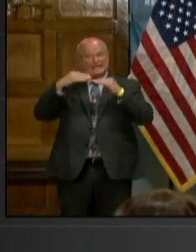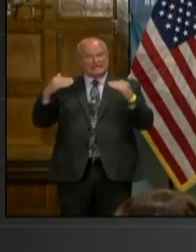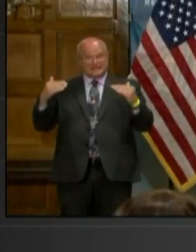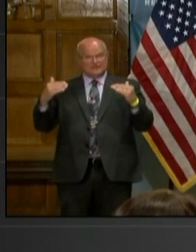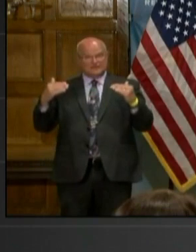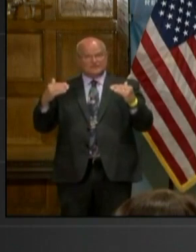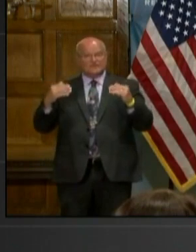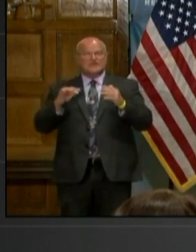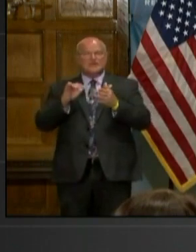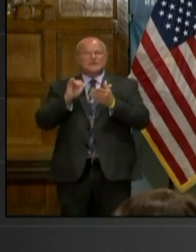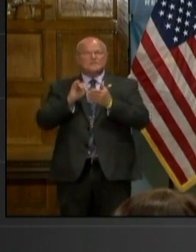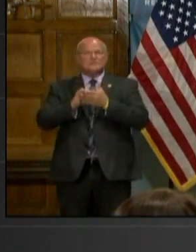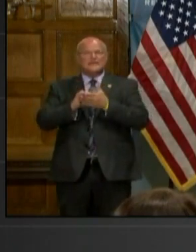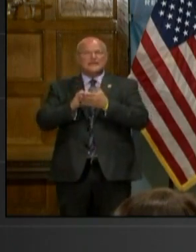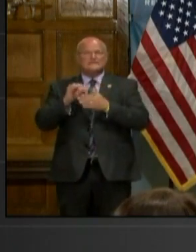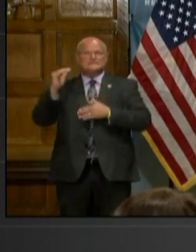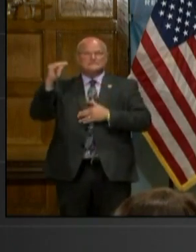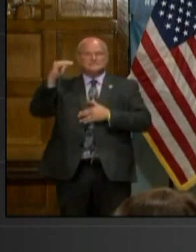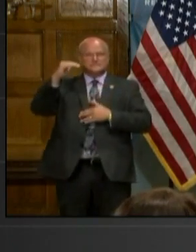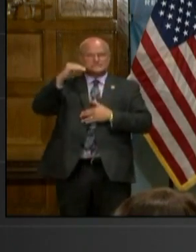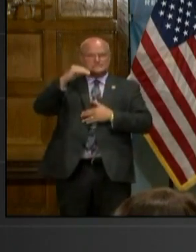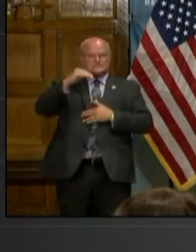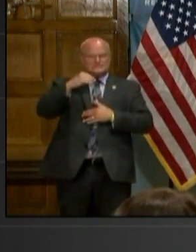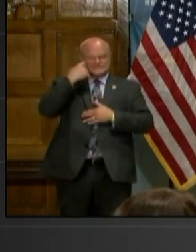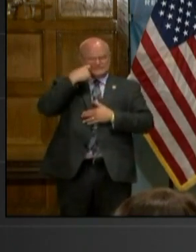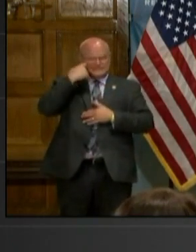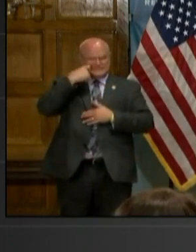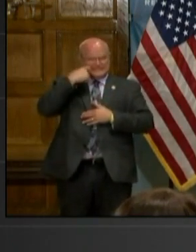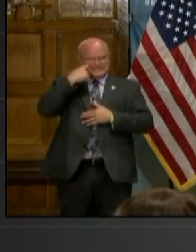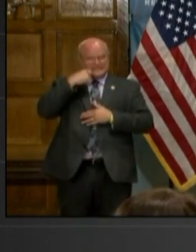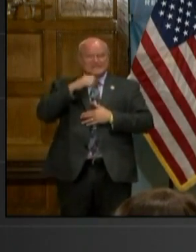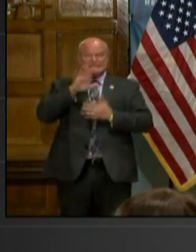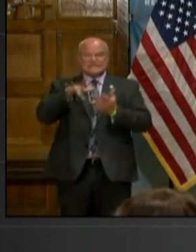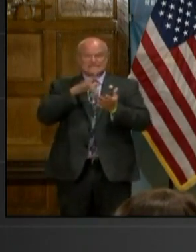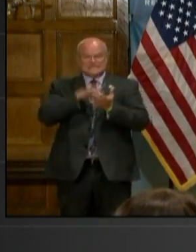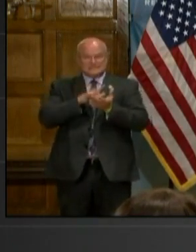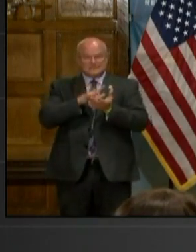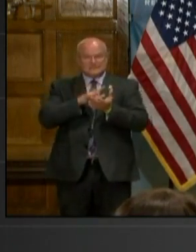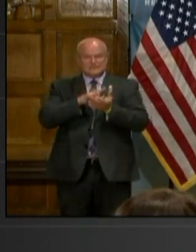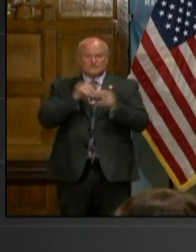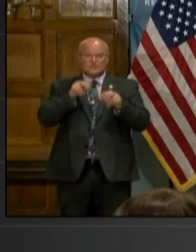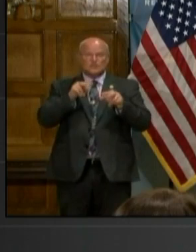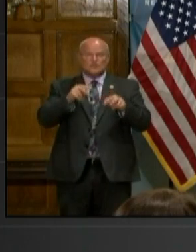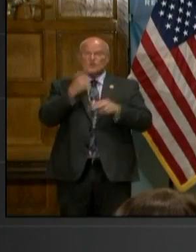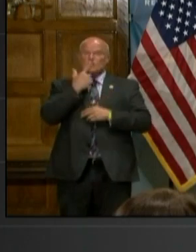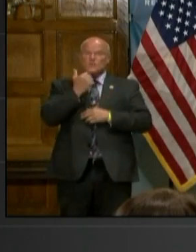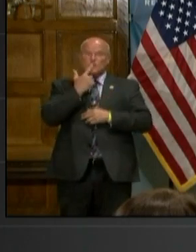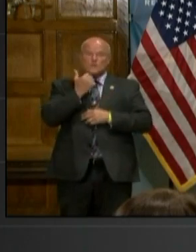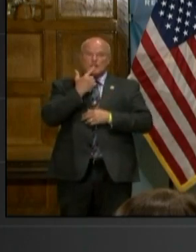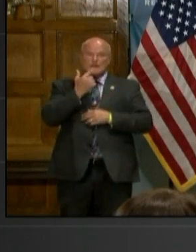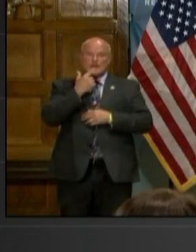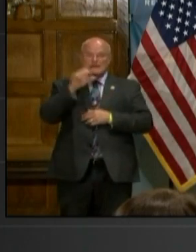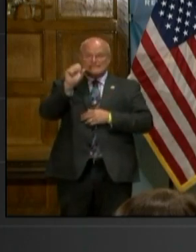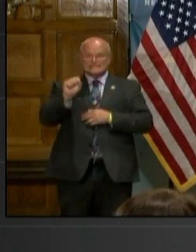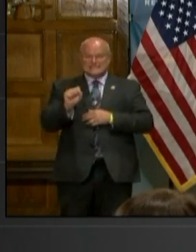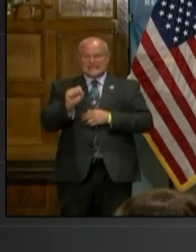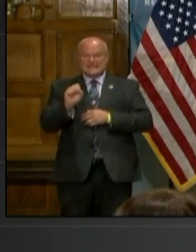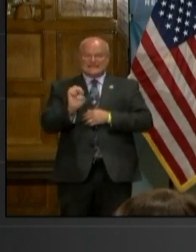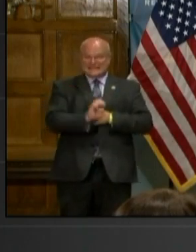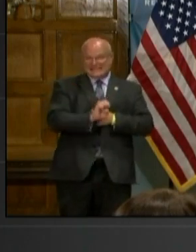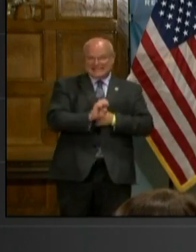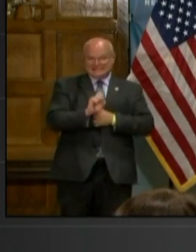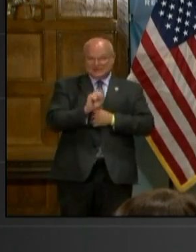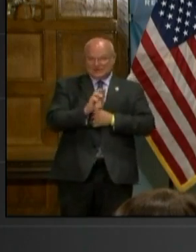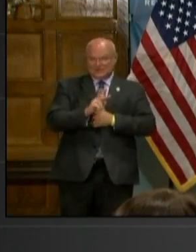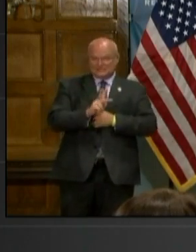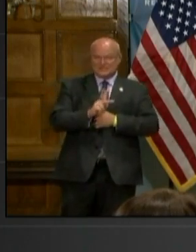level, but that has been on the decline in recent days in Central. You look at the red, which is Southeast